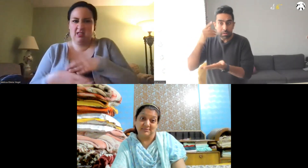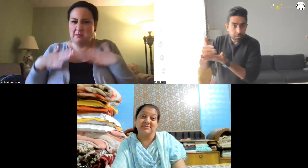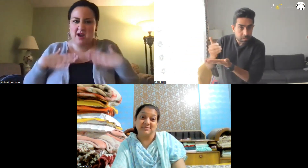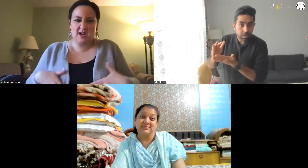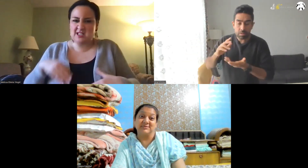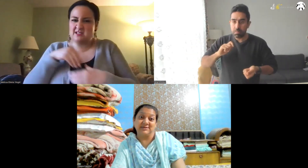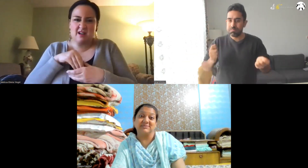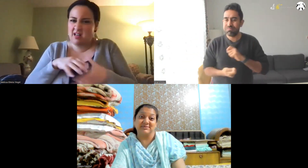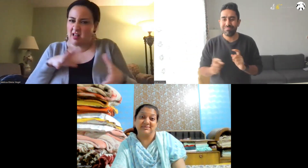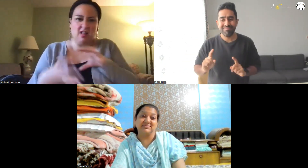needs, what